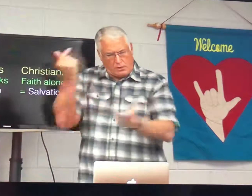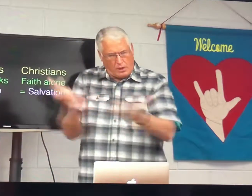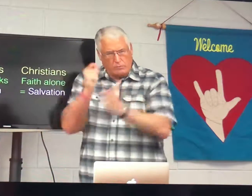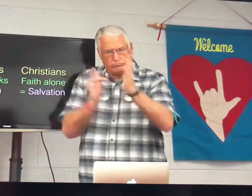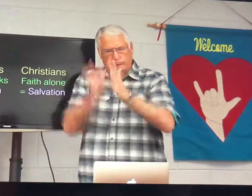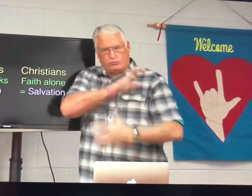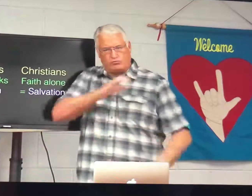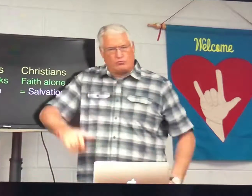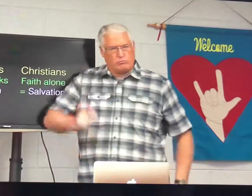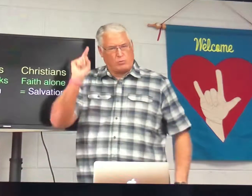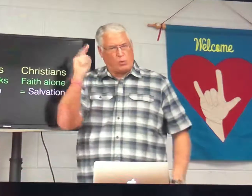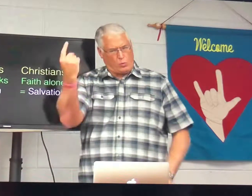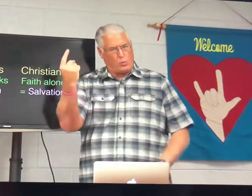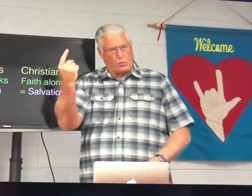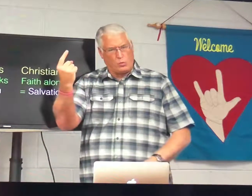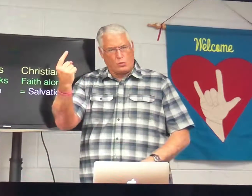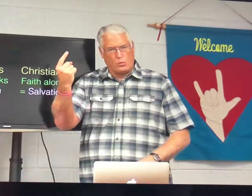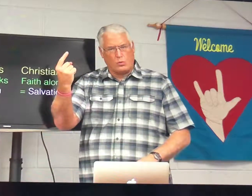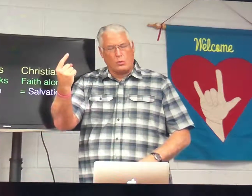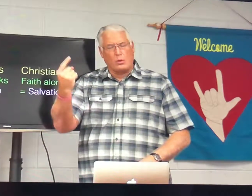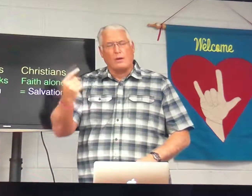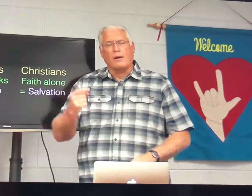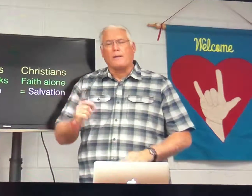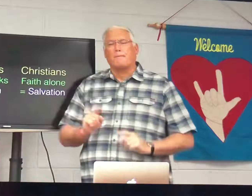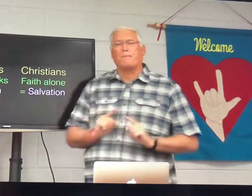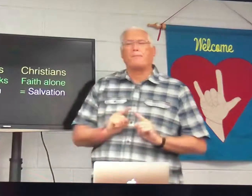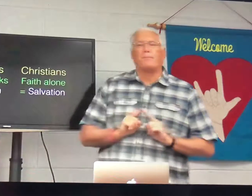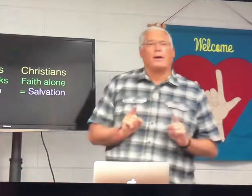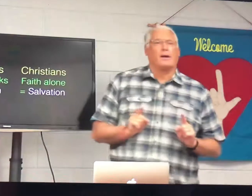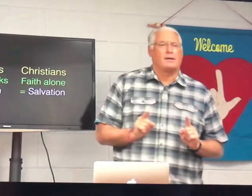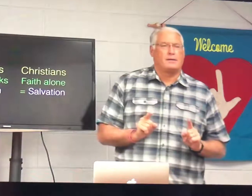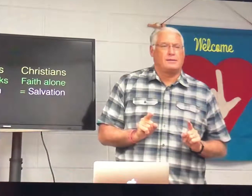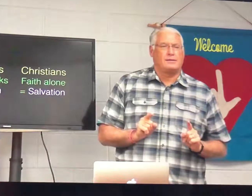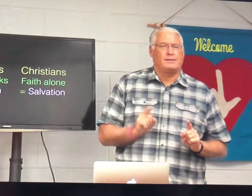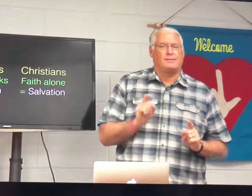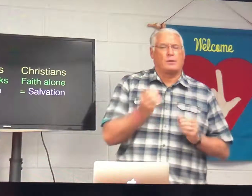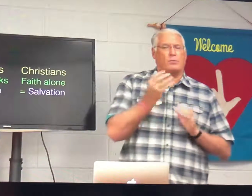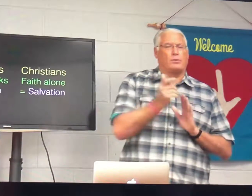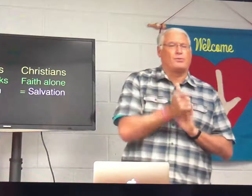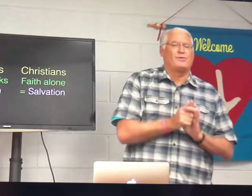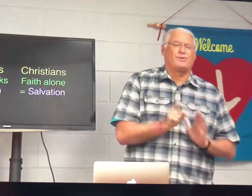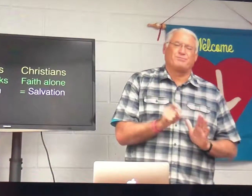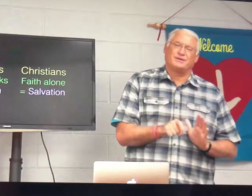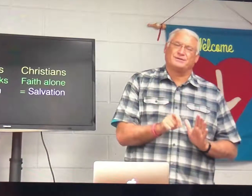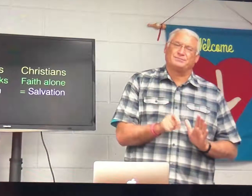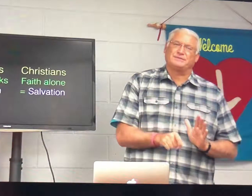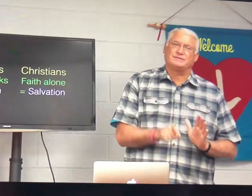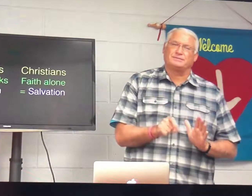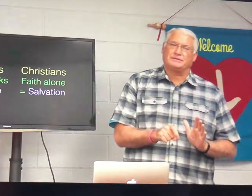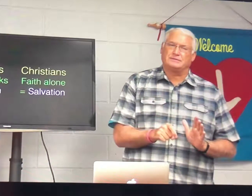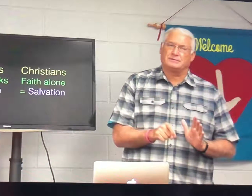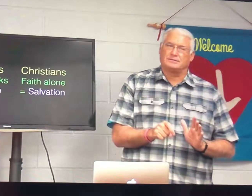it's tough to find any bright spots. And we're going to take a look at his last 8 starts, but particularly bad. 0-6 on the record. The